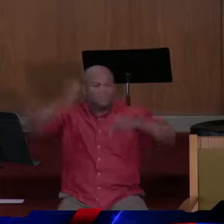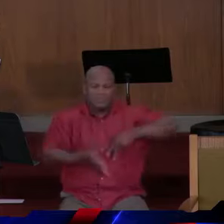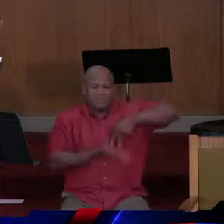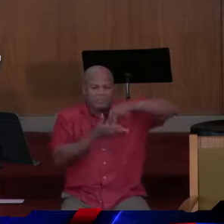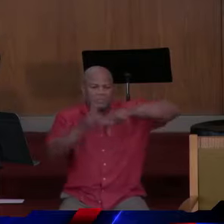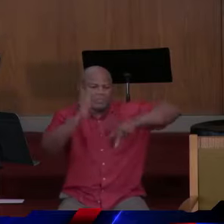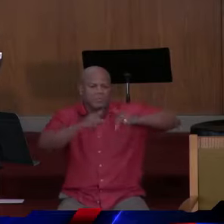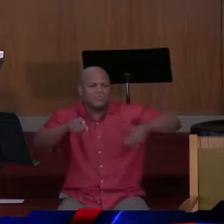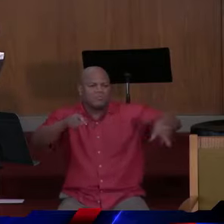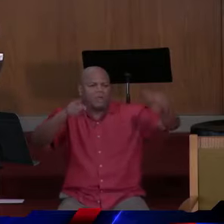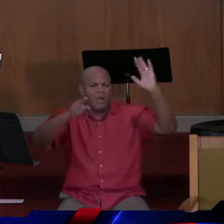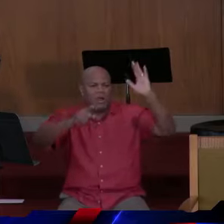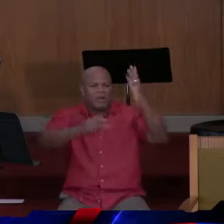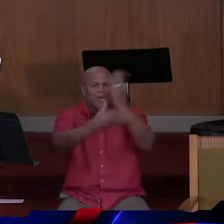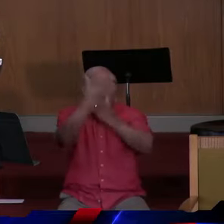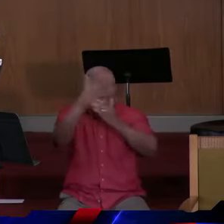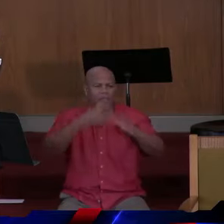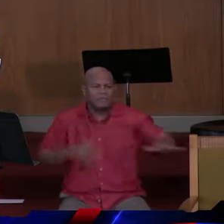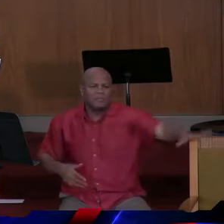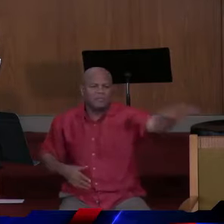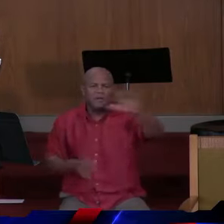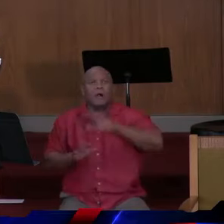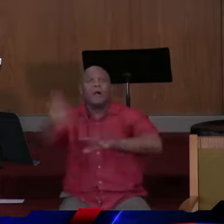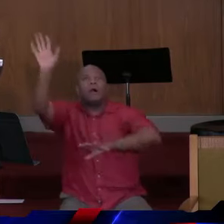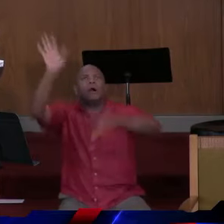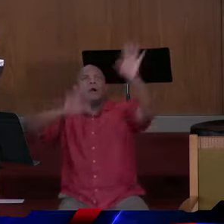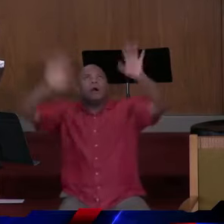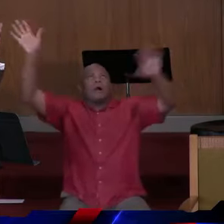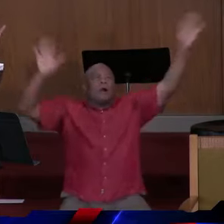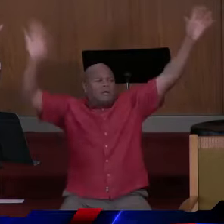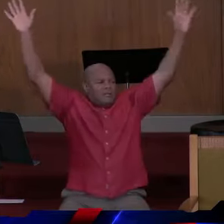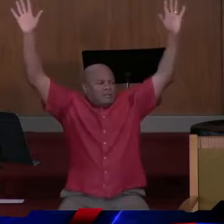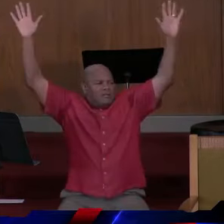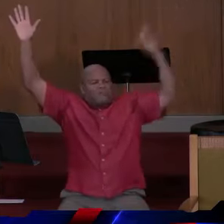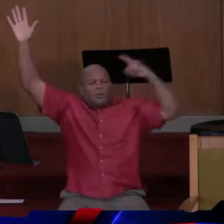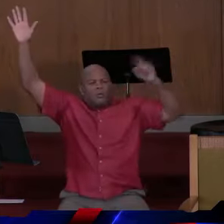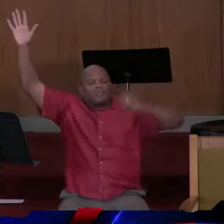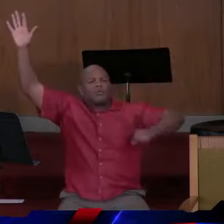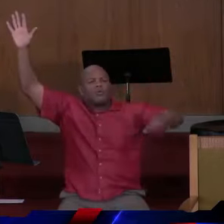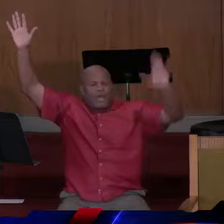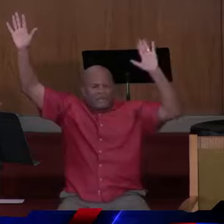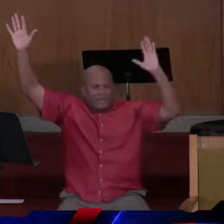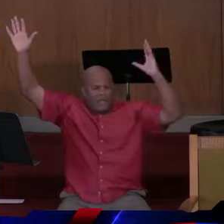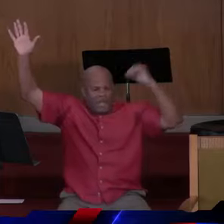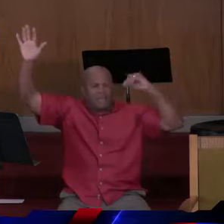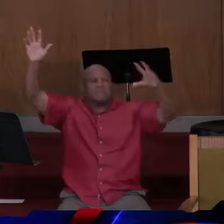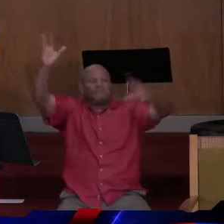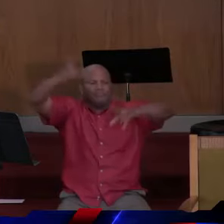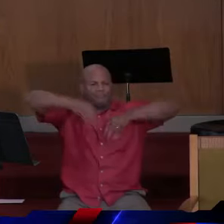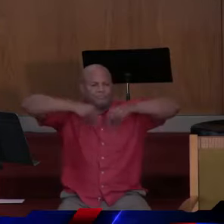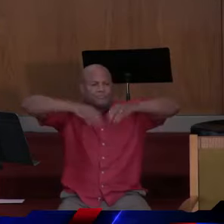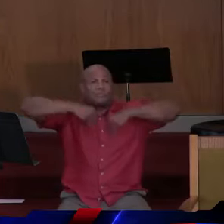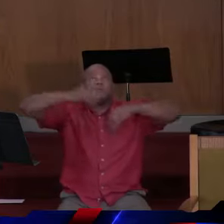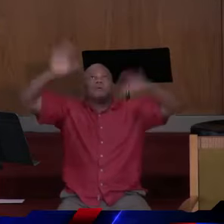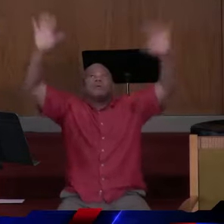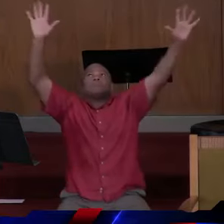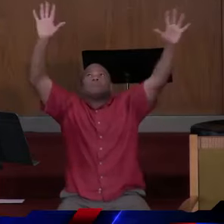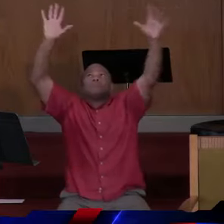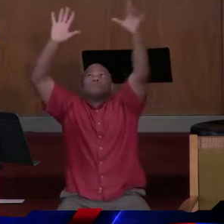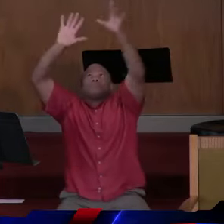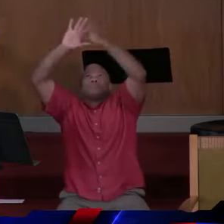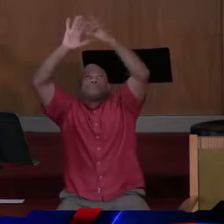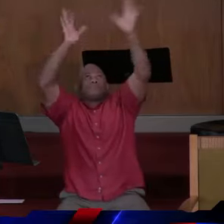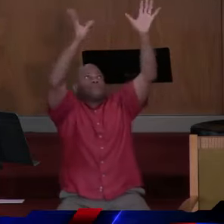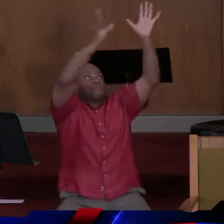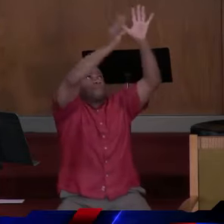of God would raise their hands, amen, out of surrender and receptivity. You know, the emoji for prayer is here when